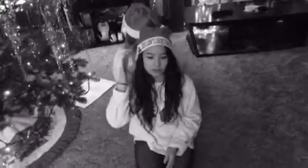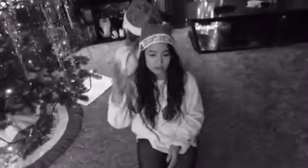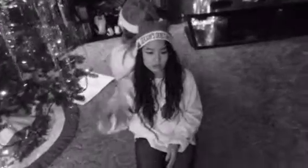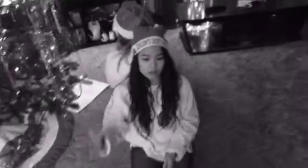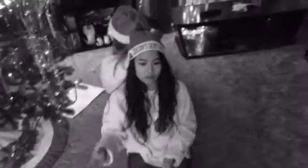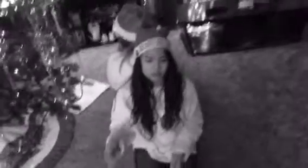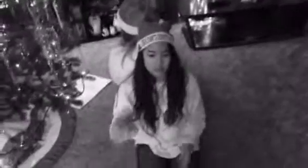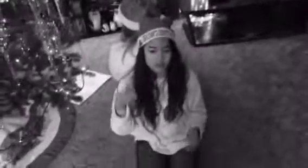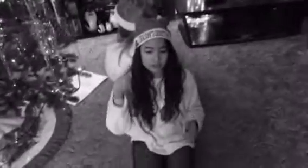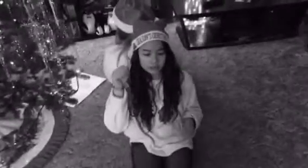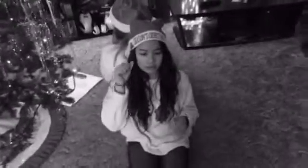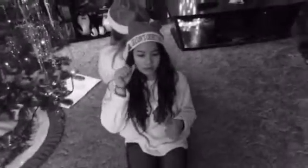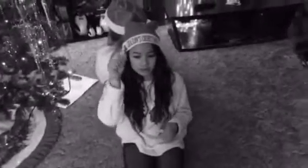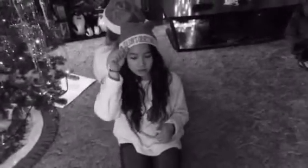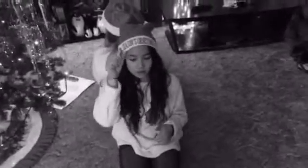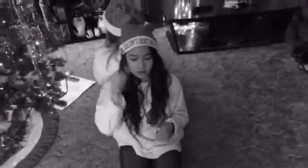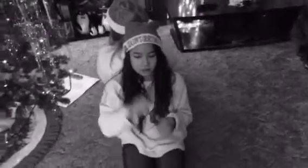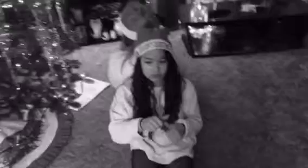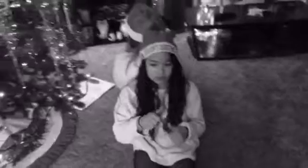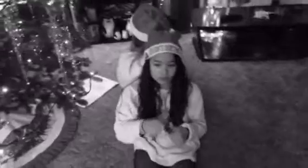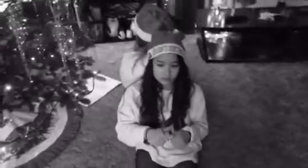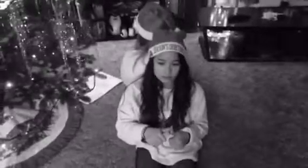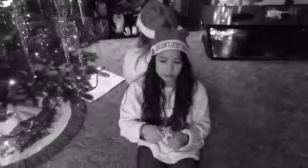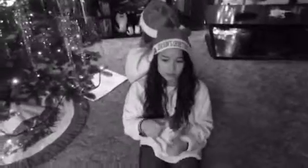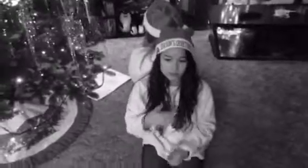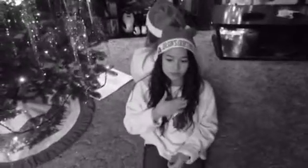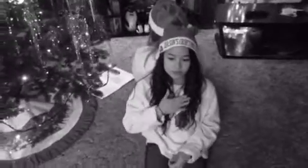Will your mouth still remember the taste of my love?